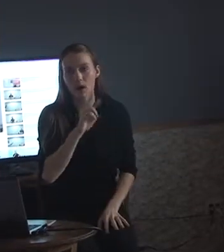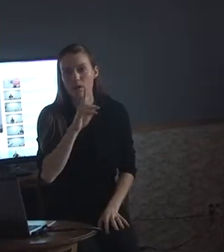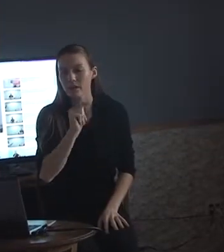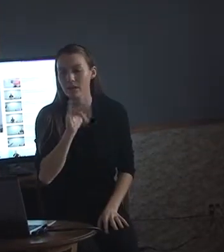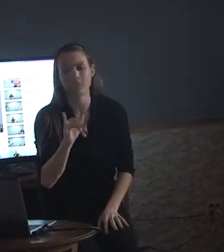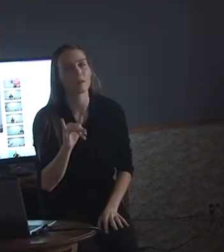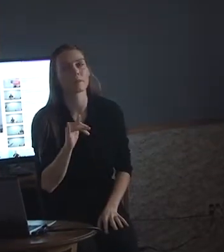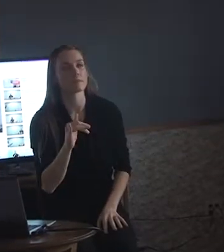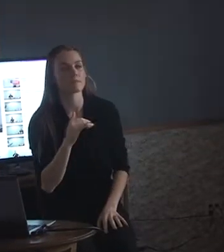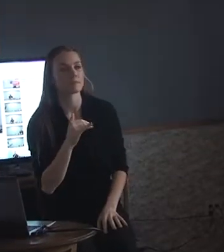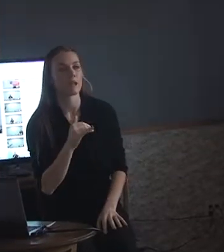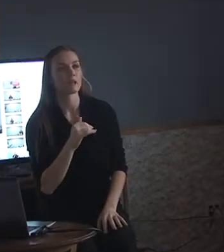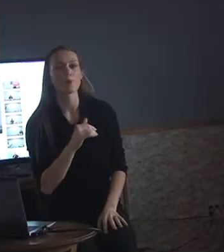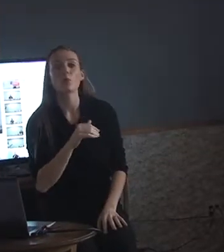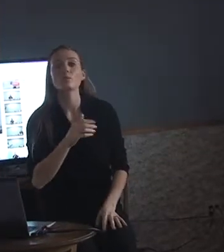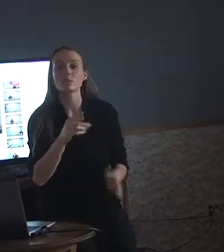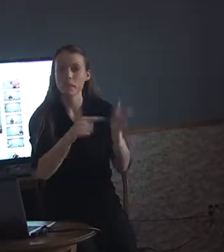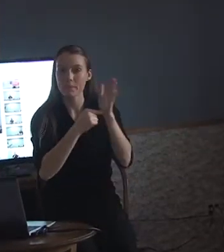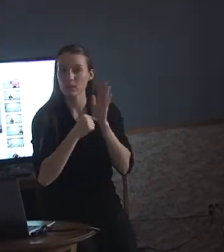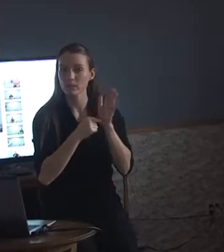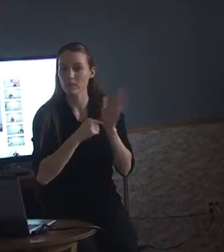qualitative and not quantitative.